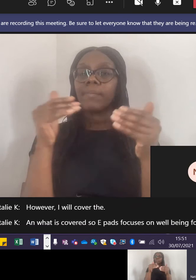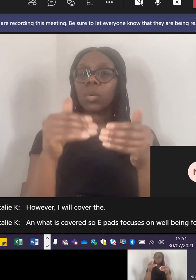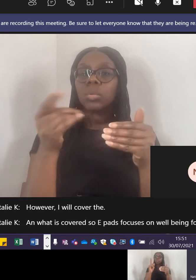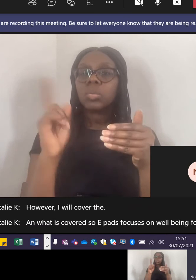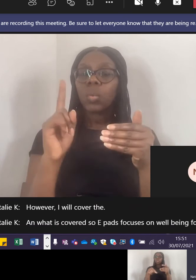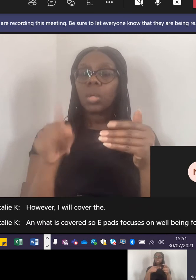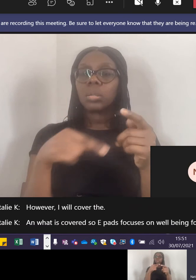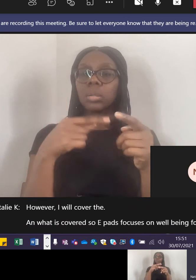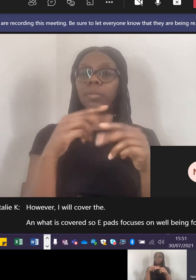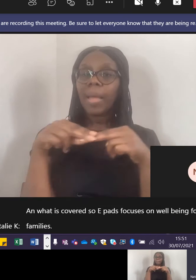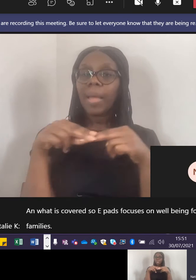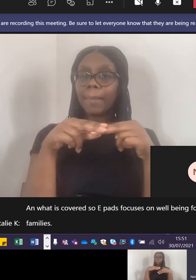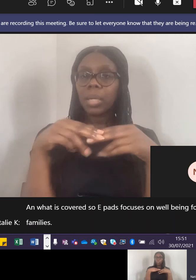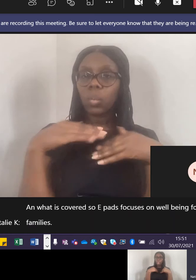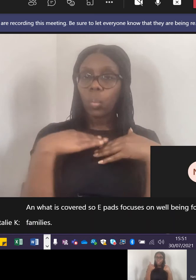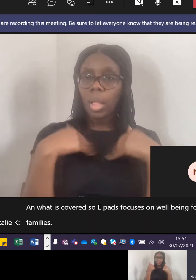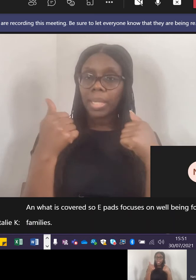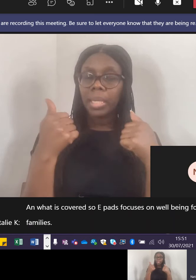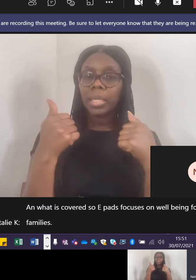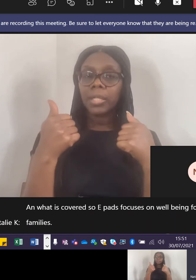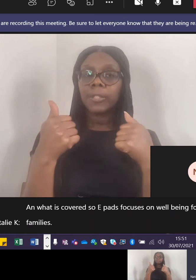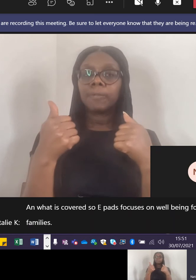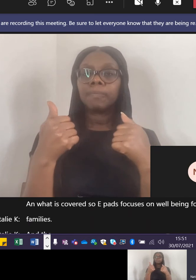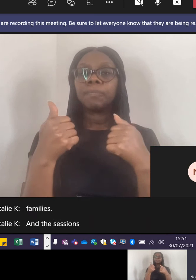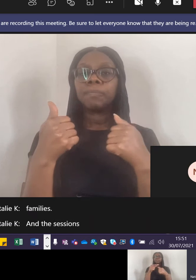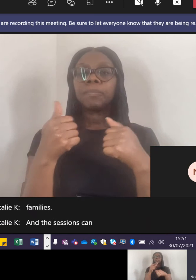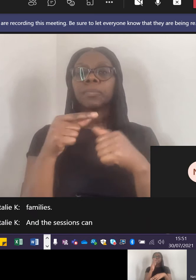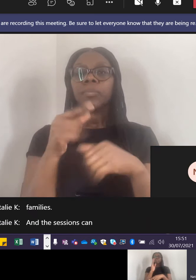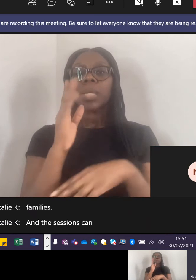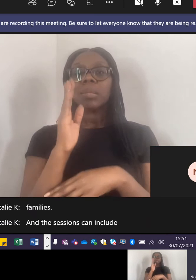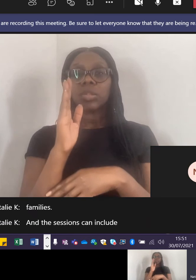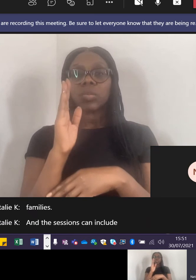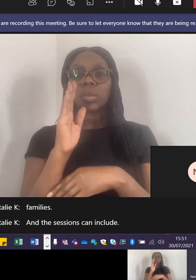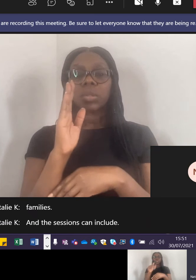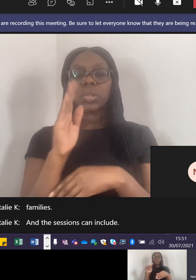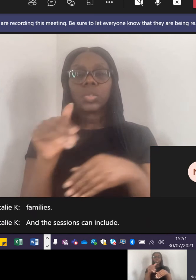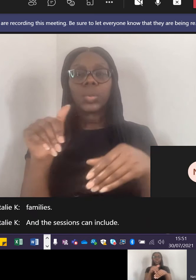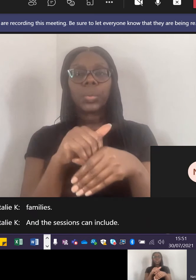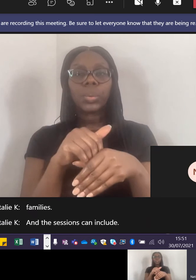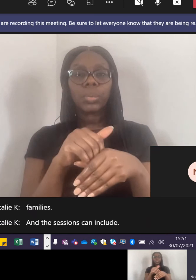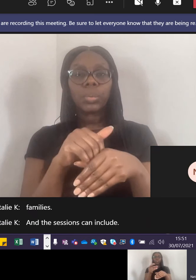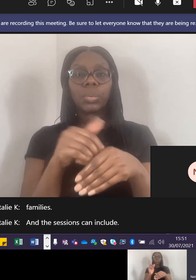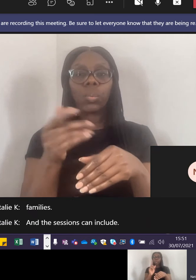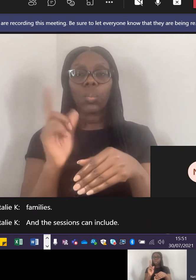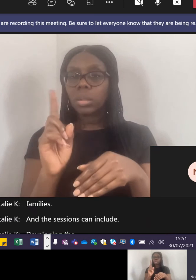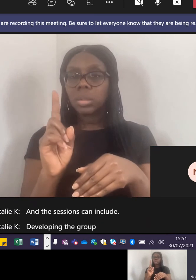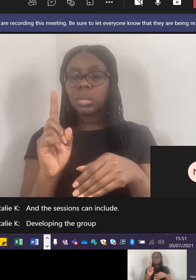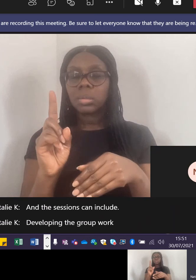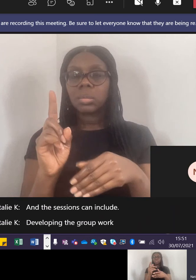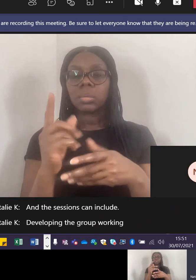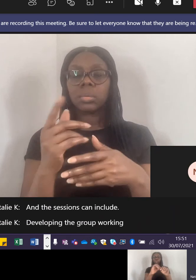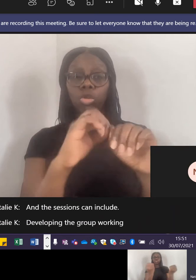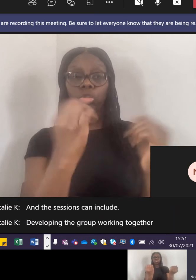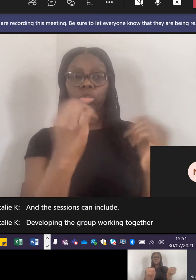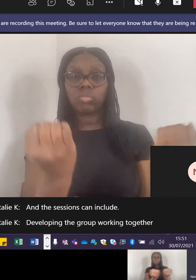families, and the sessions can include developing the group, working